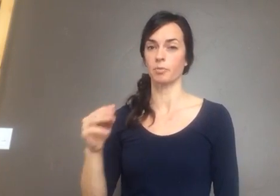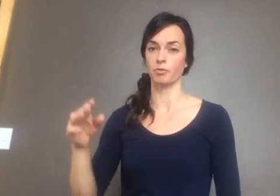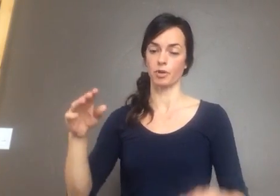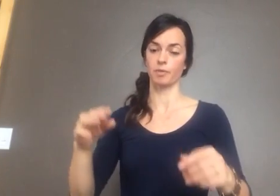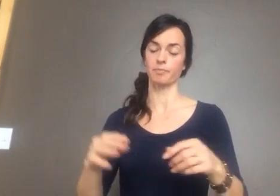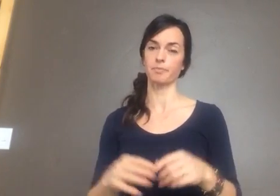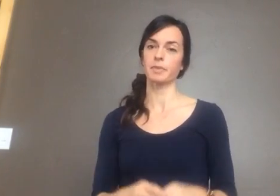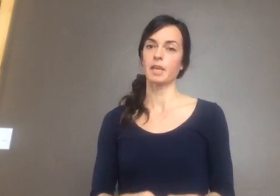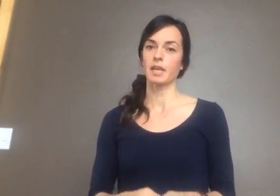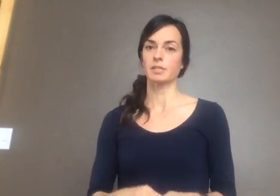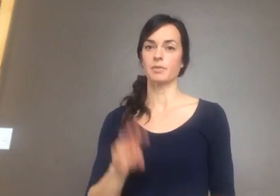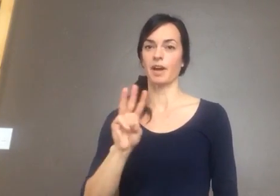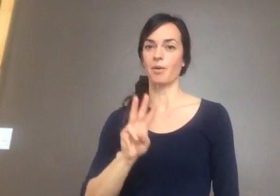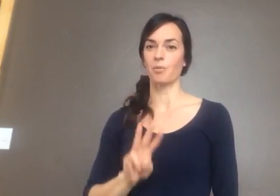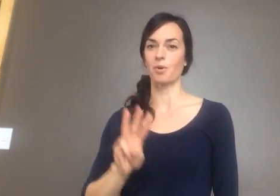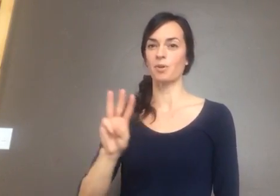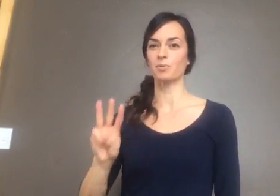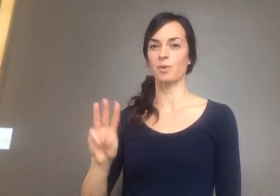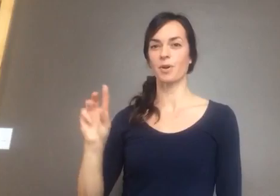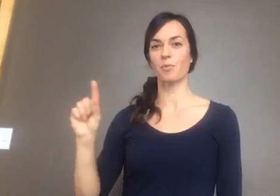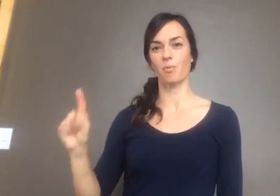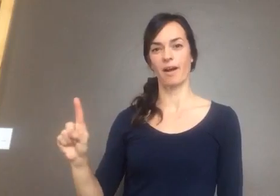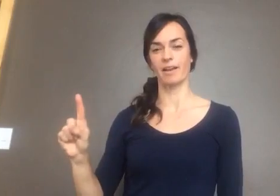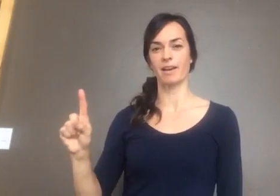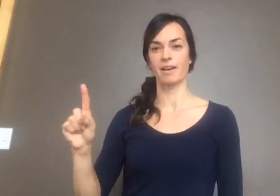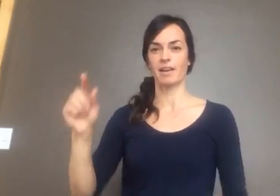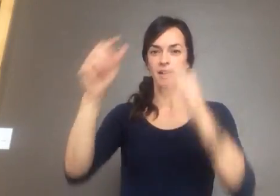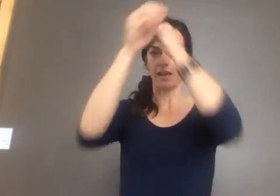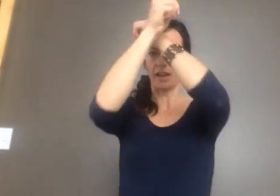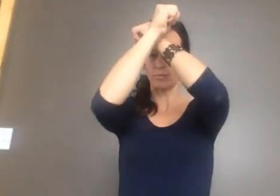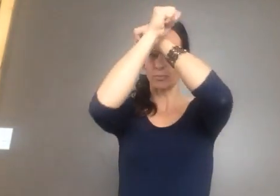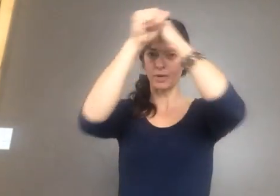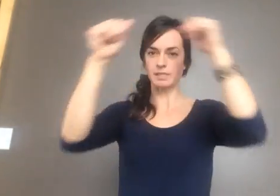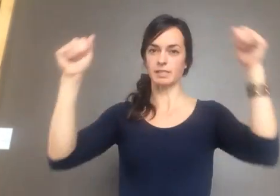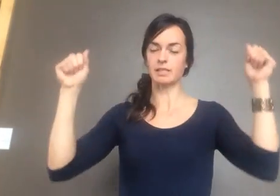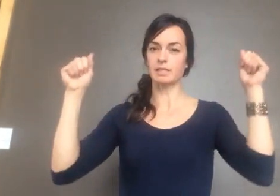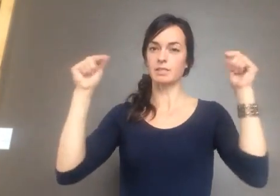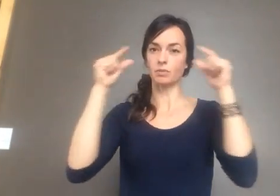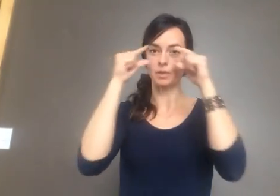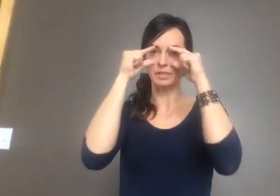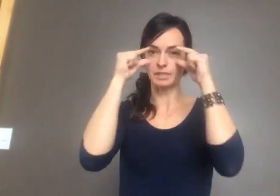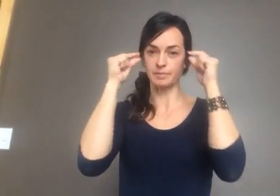prefer. So we've got World War I and President Wilson.